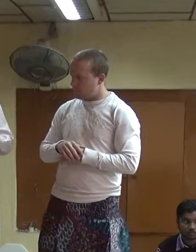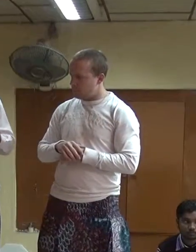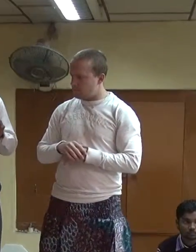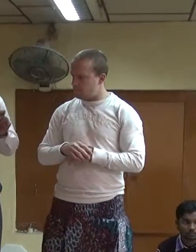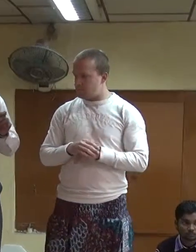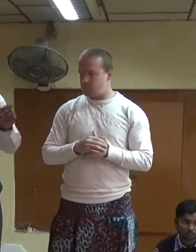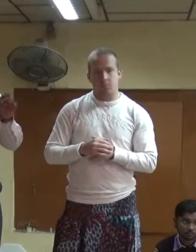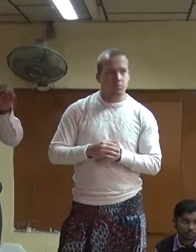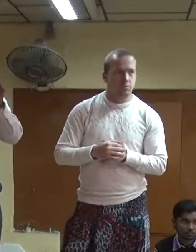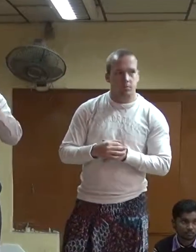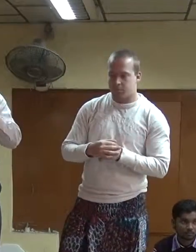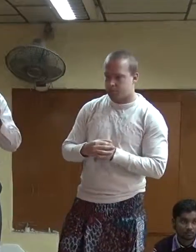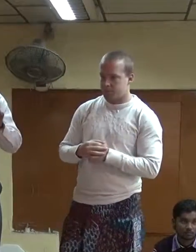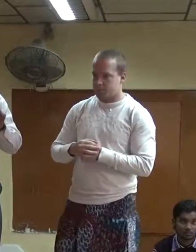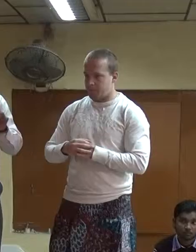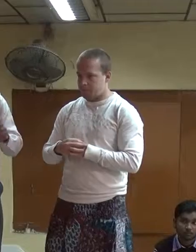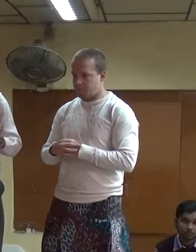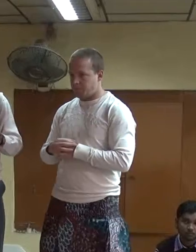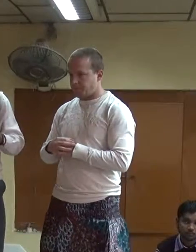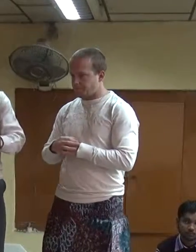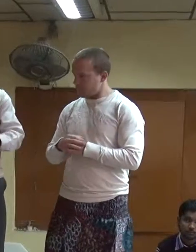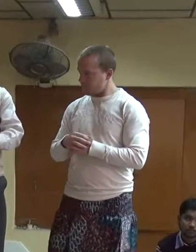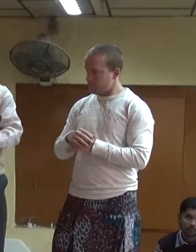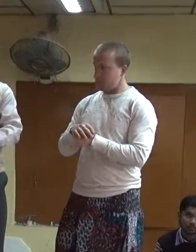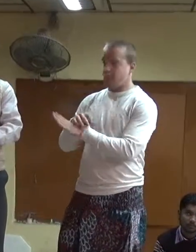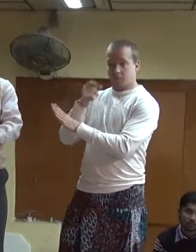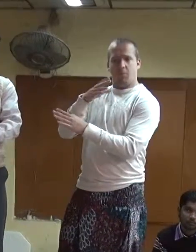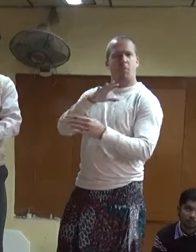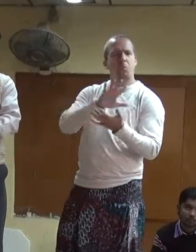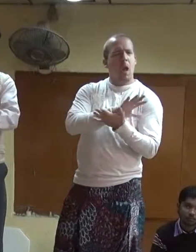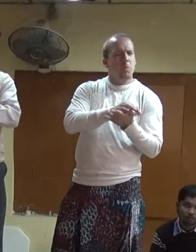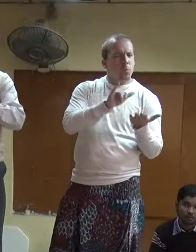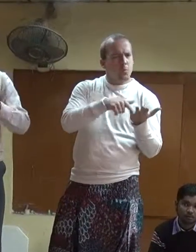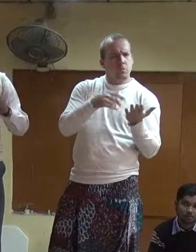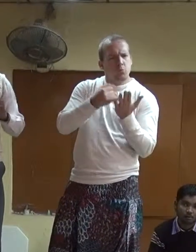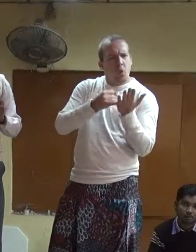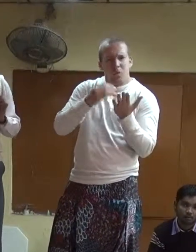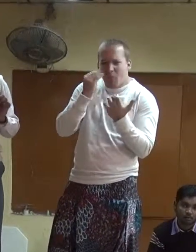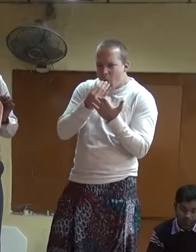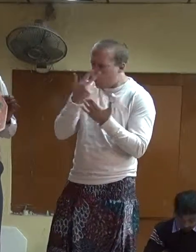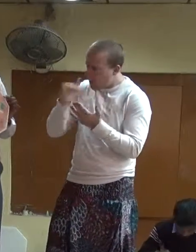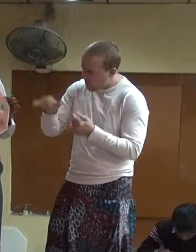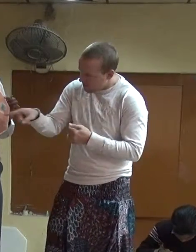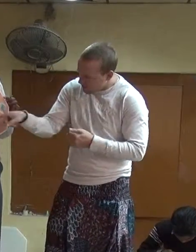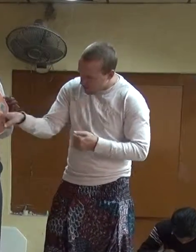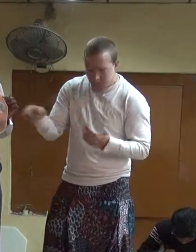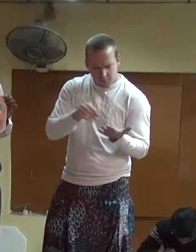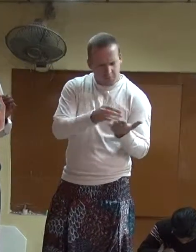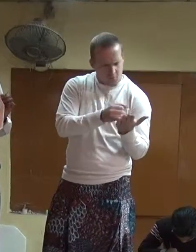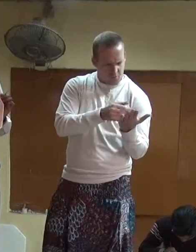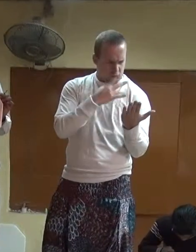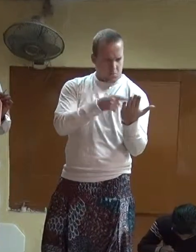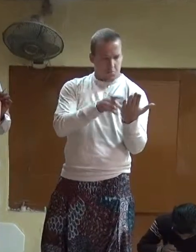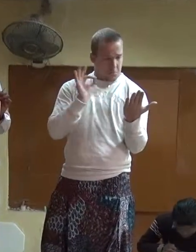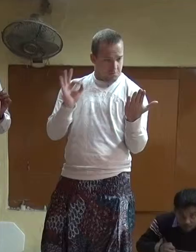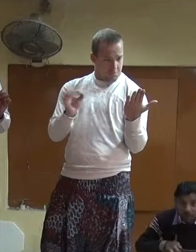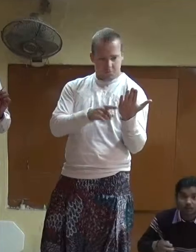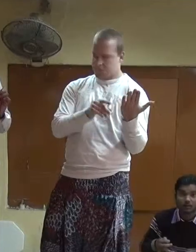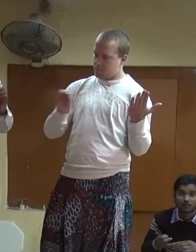Okay. First they draw the design on the paper also, second they draw the design on the table of the shop.